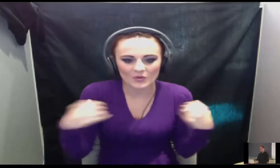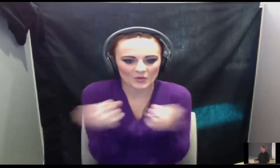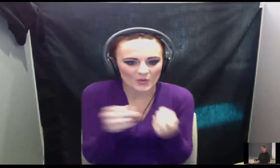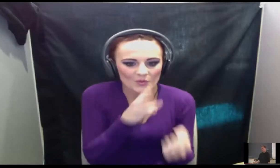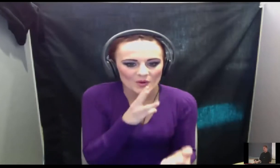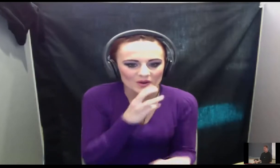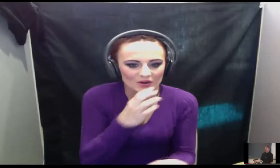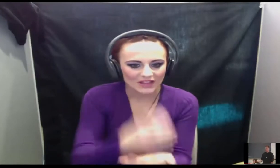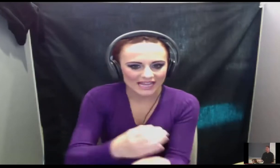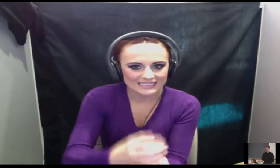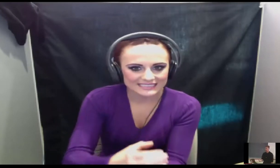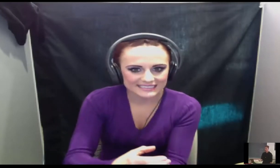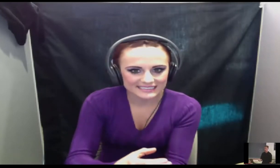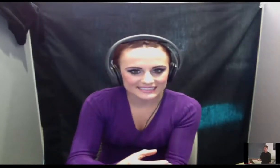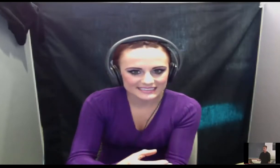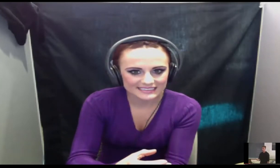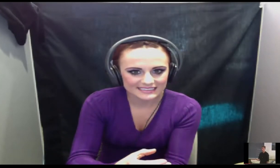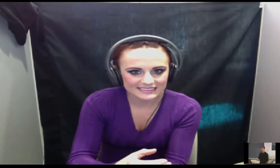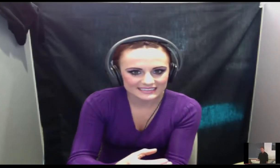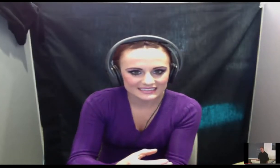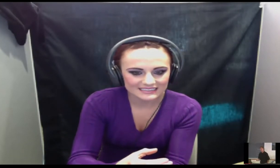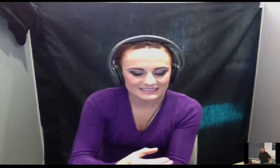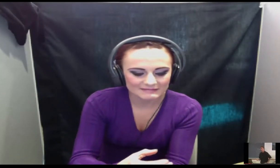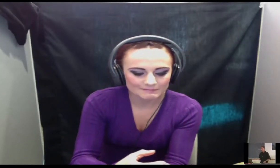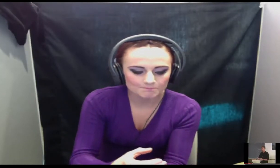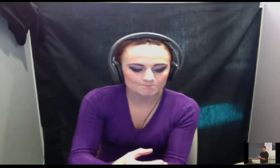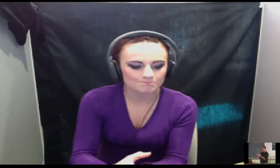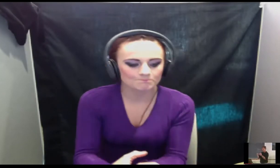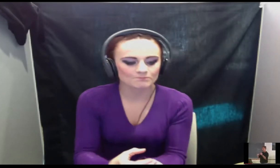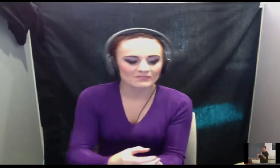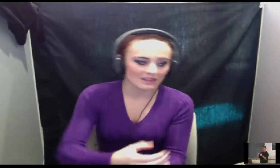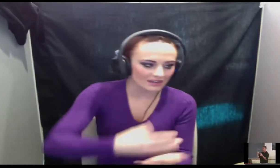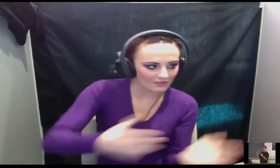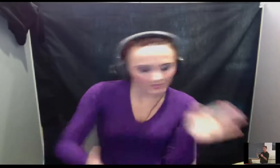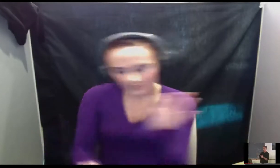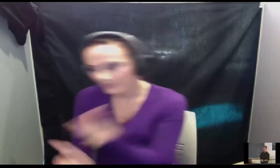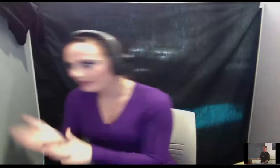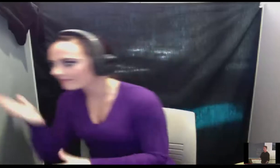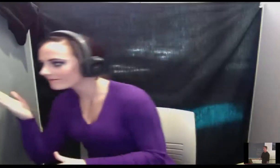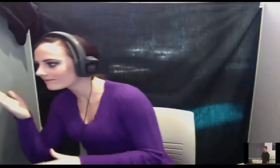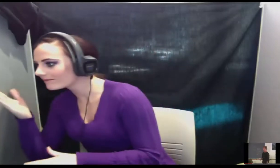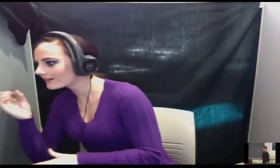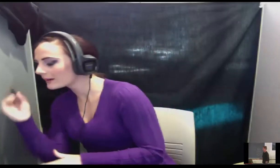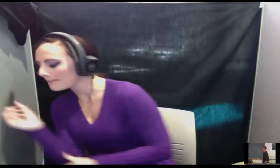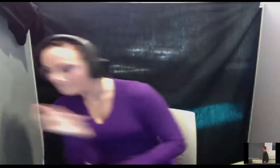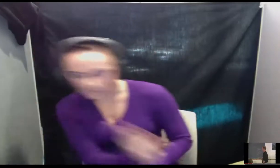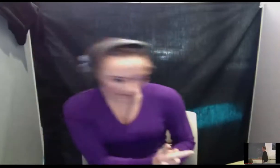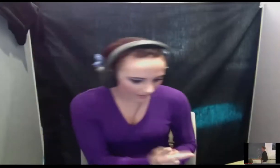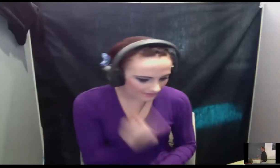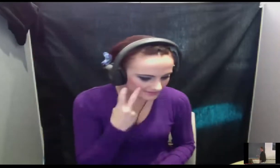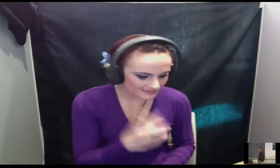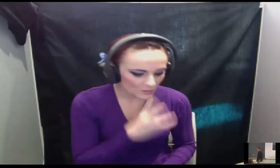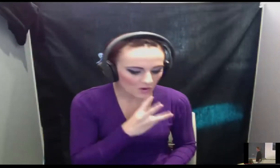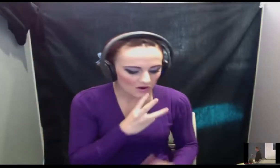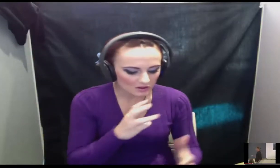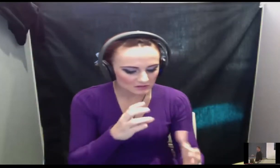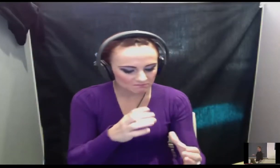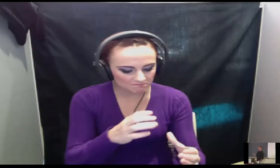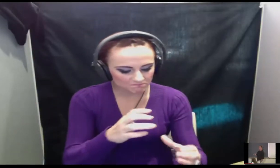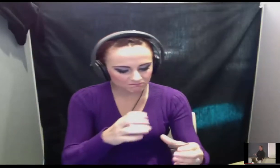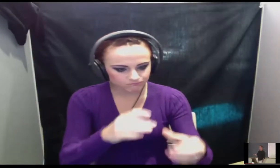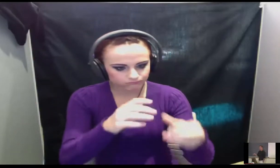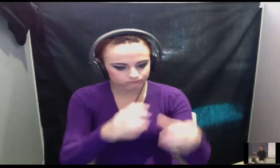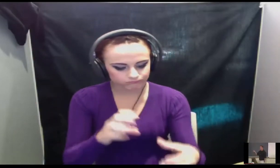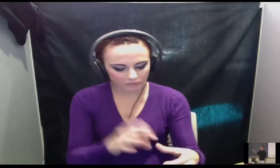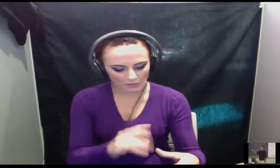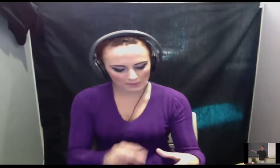or whatever, especially in summertime, and you come back, and then there is moisture all around the outside of it. I did this, we'll do it here in